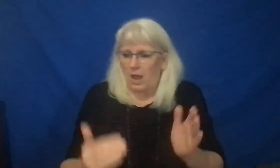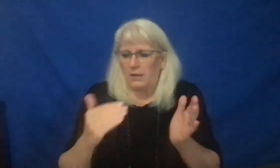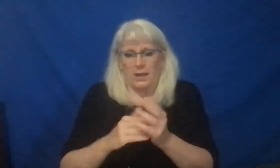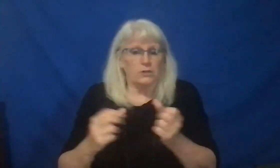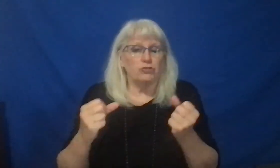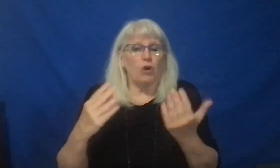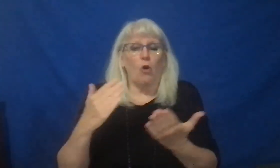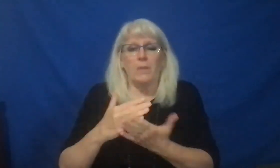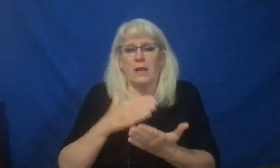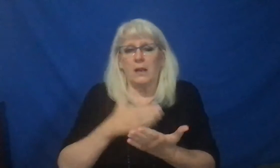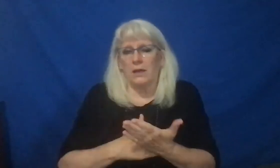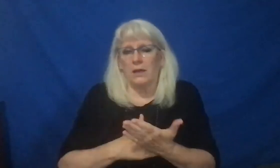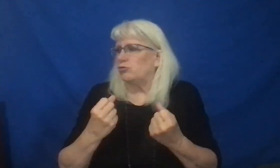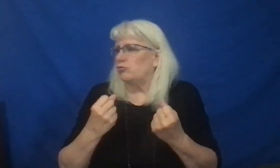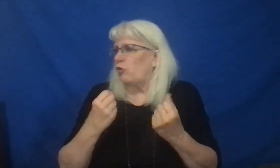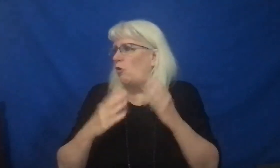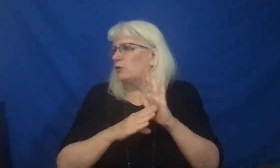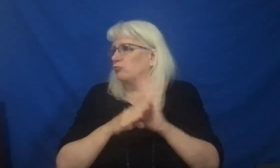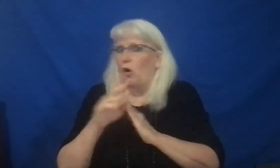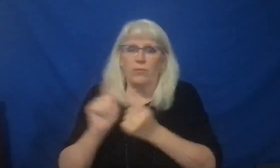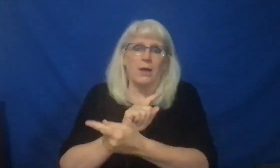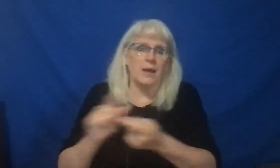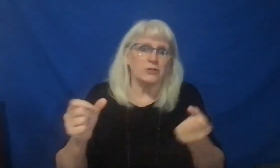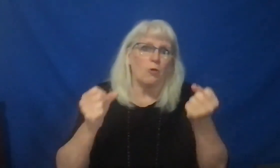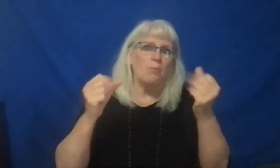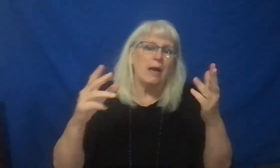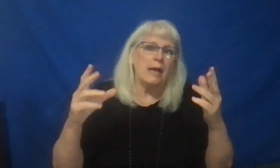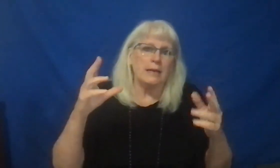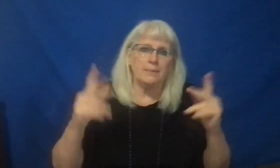to meet, these mountaintop experiences of getting to